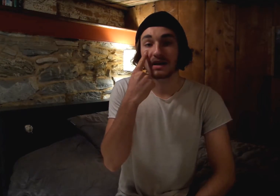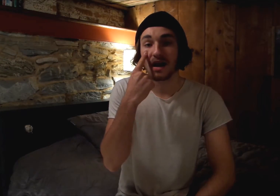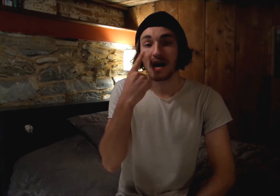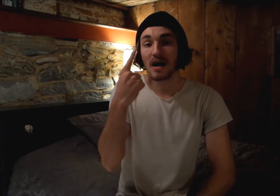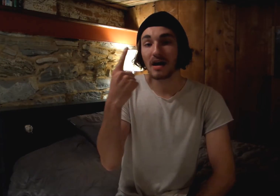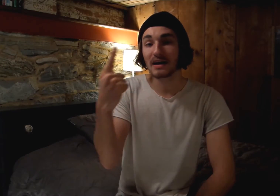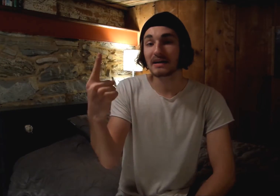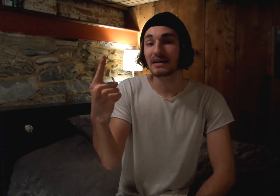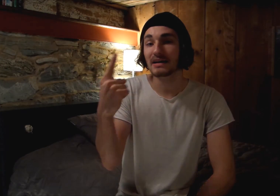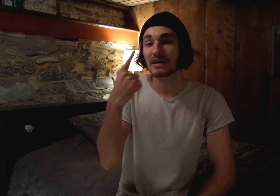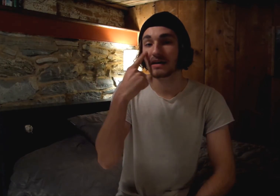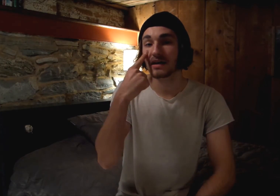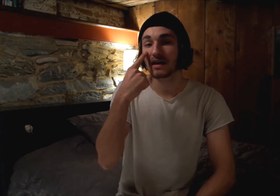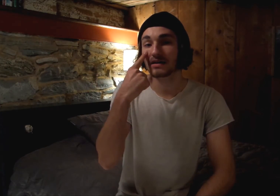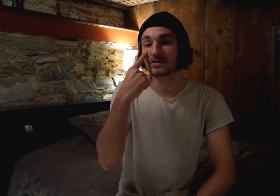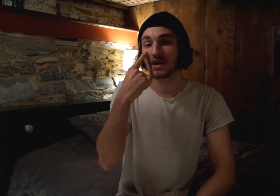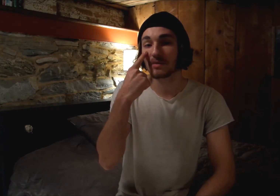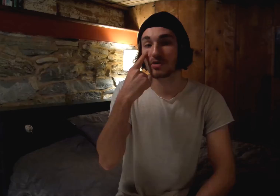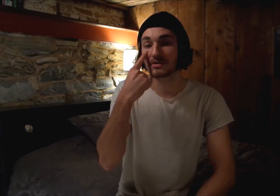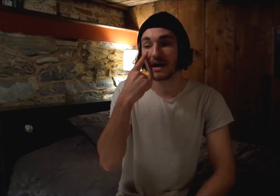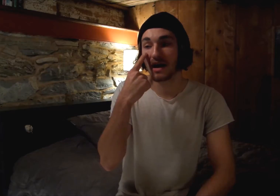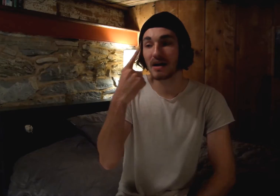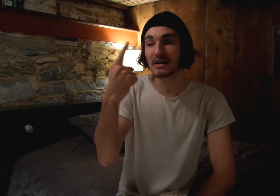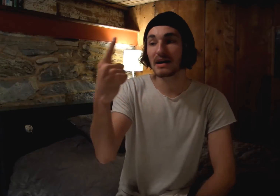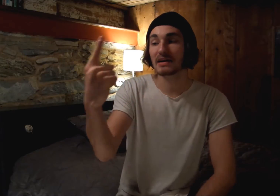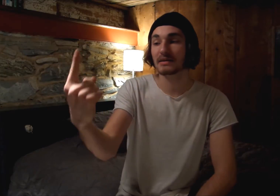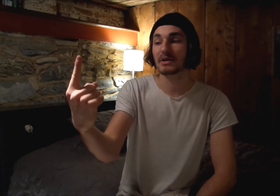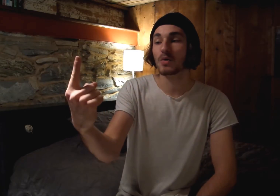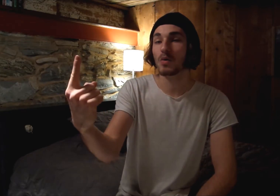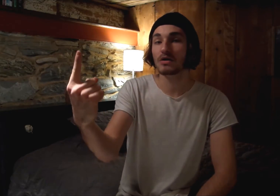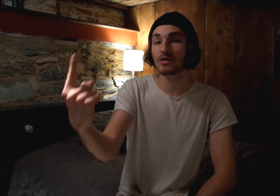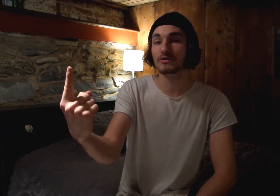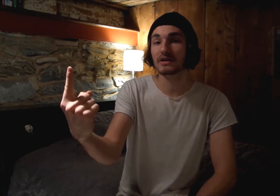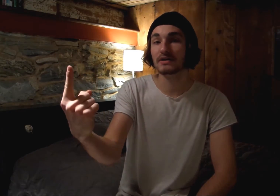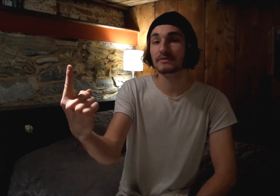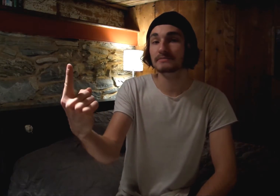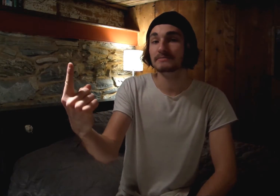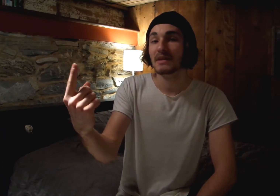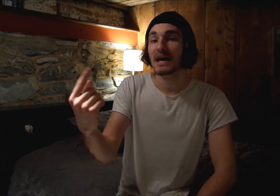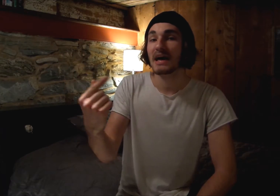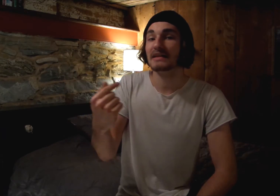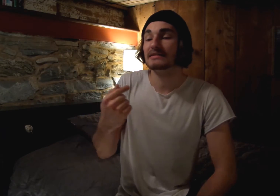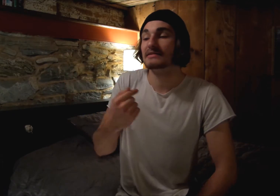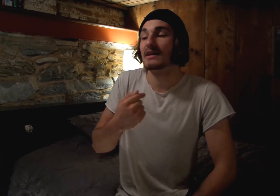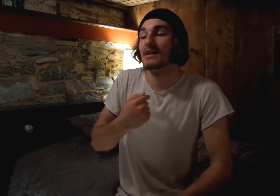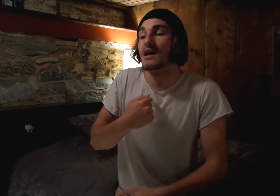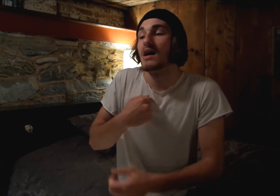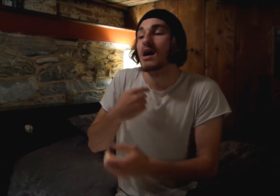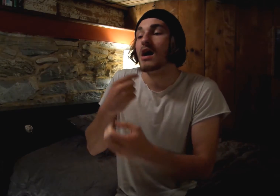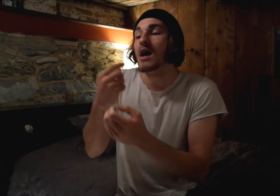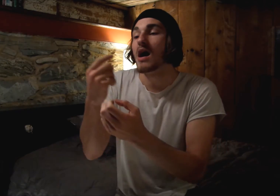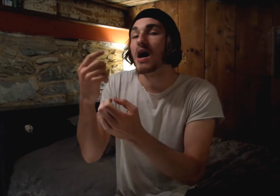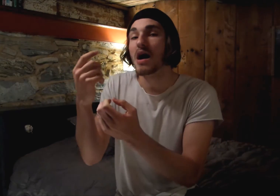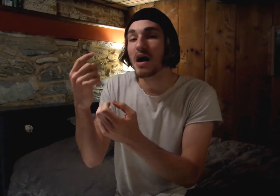one eye. I point to my eye and then make a one over here. And then say,